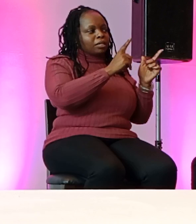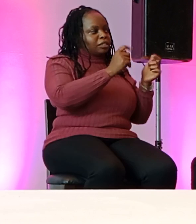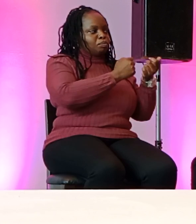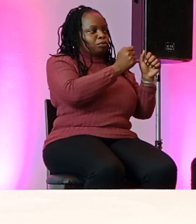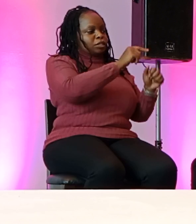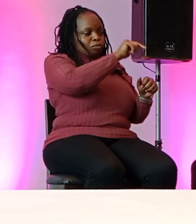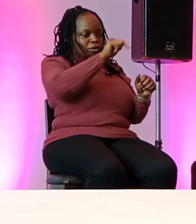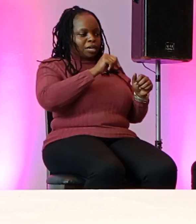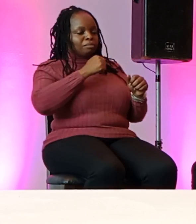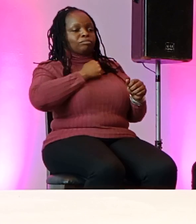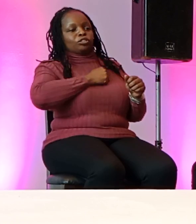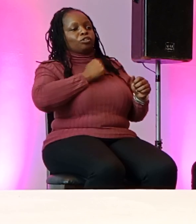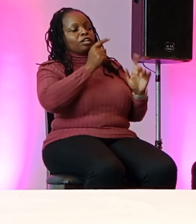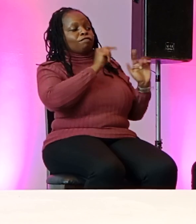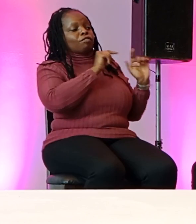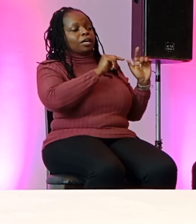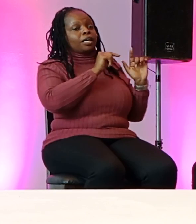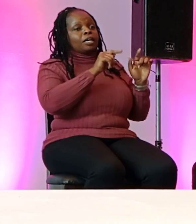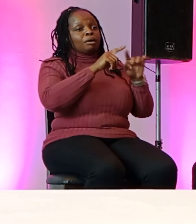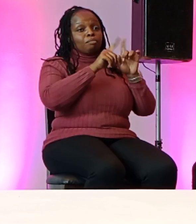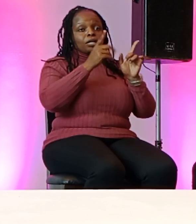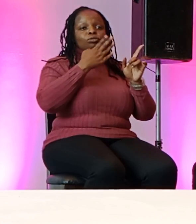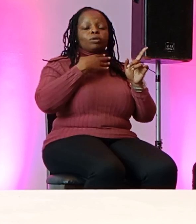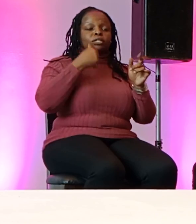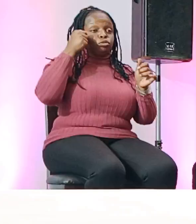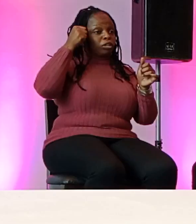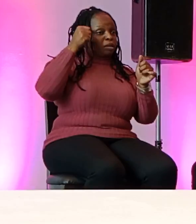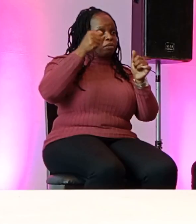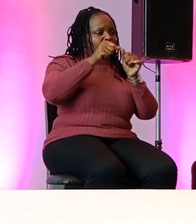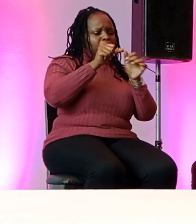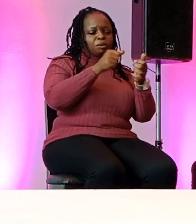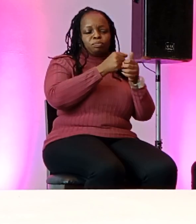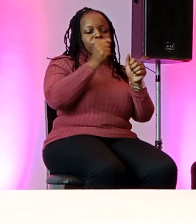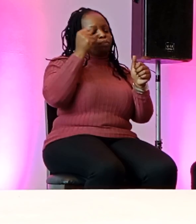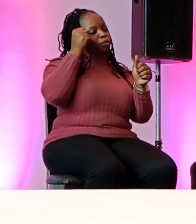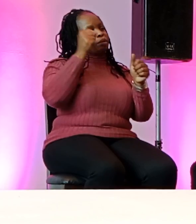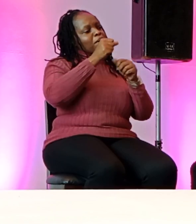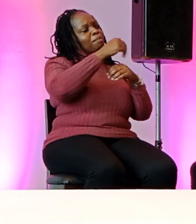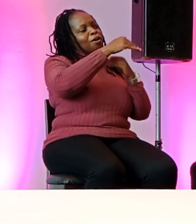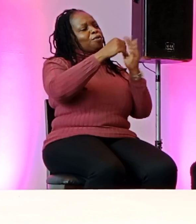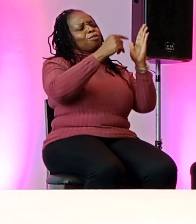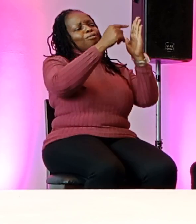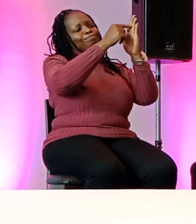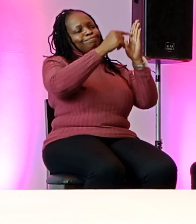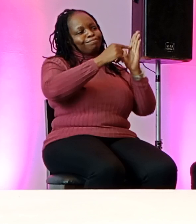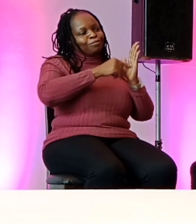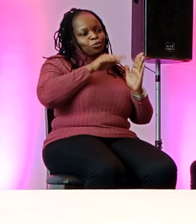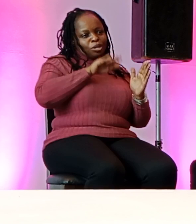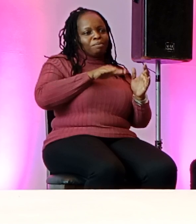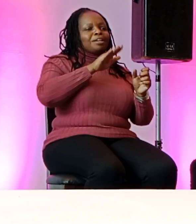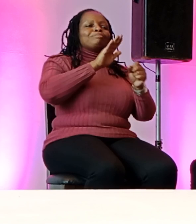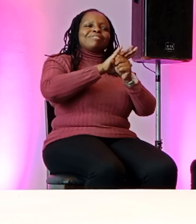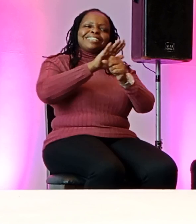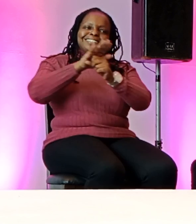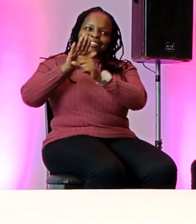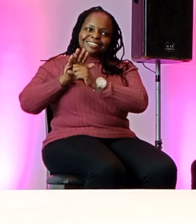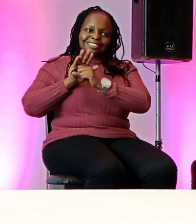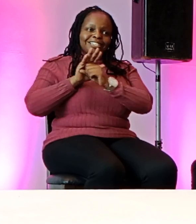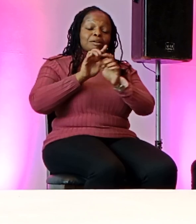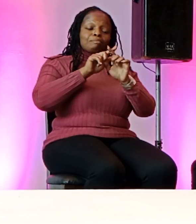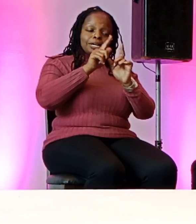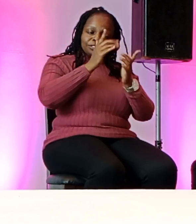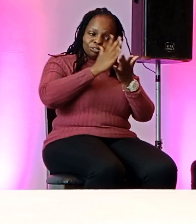it, her apologies, but we want to remember, we can't remember all of them because there are too many to mention, but